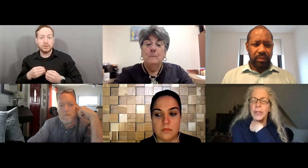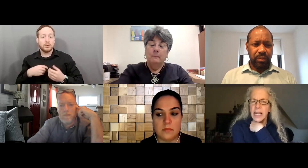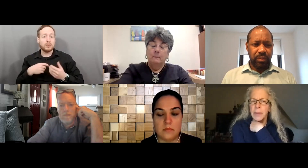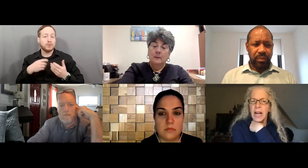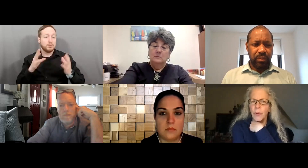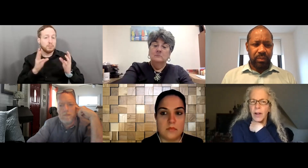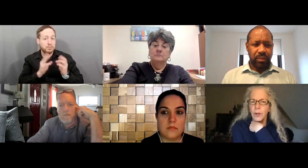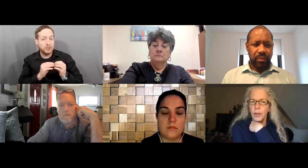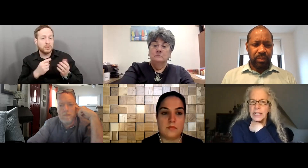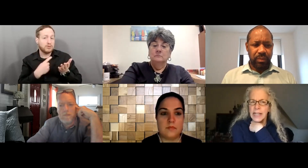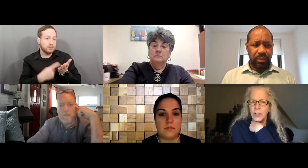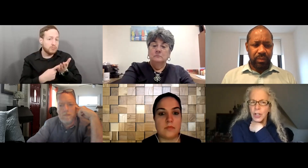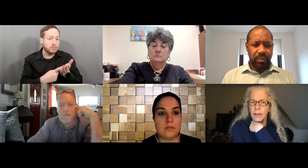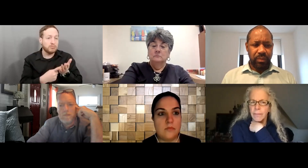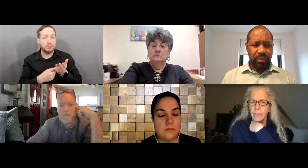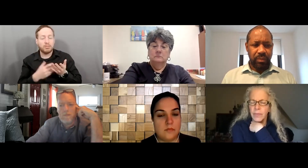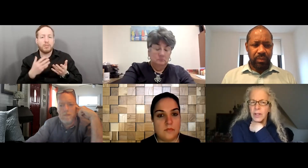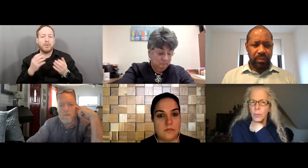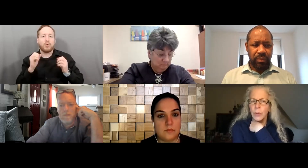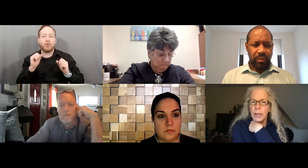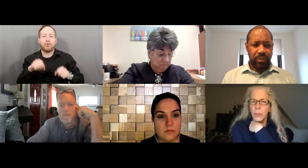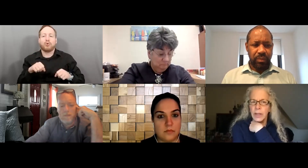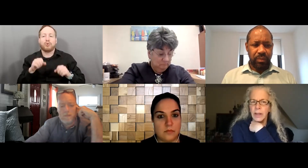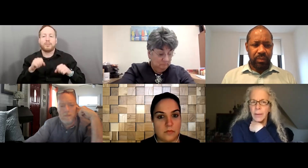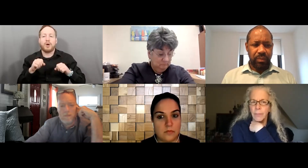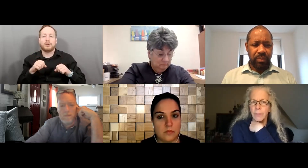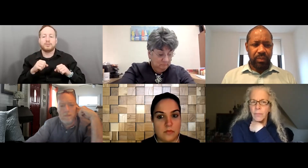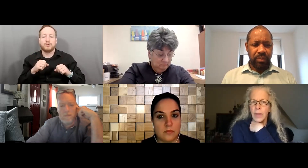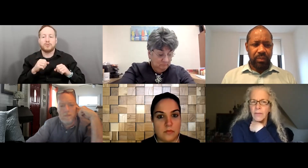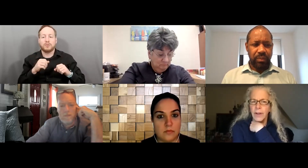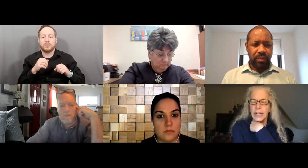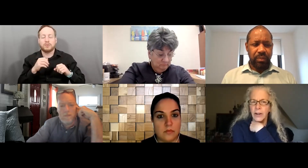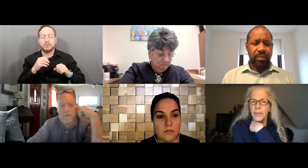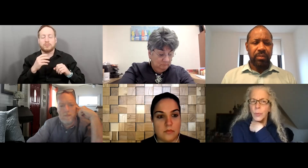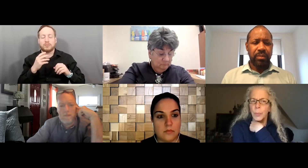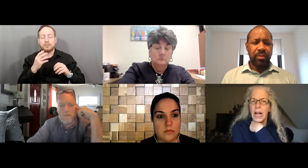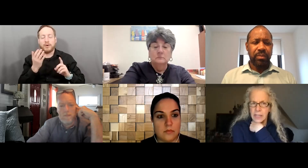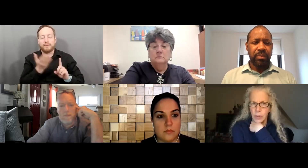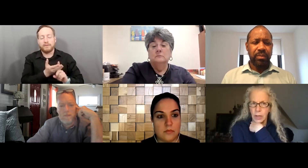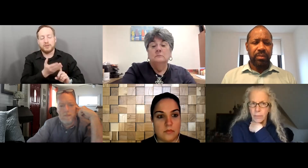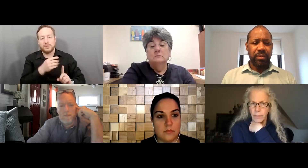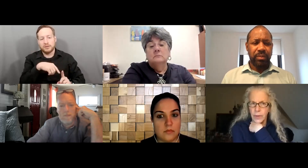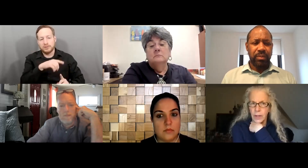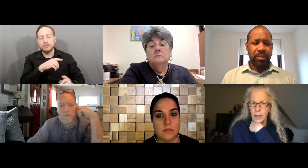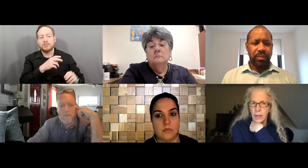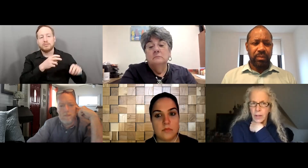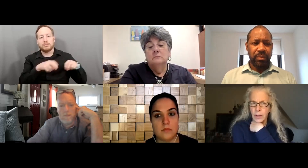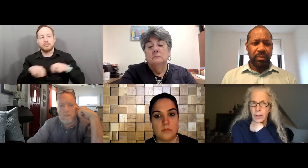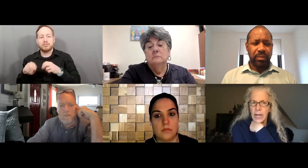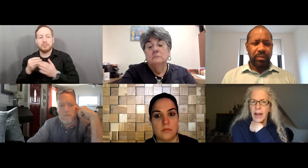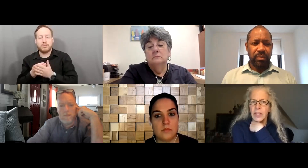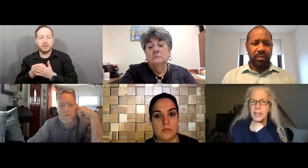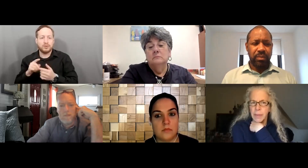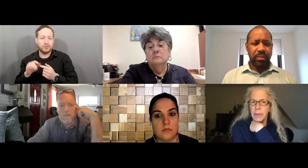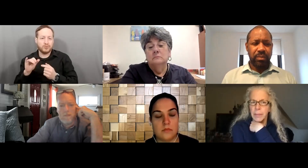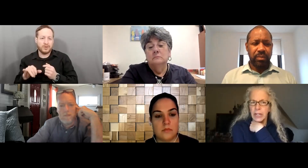If we set up a nonprofit organization, we could meet with them and find out if it were possible to